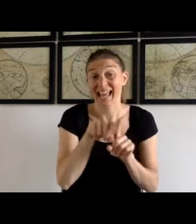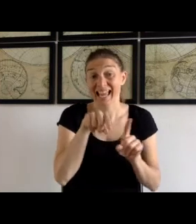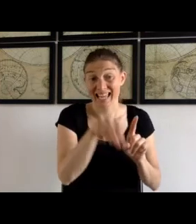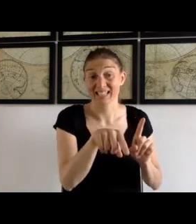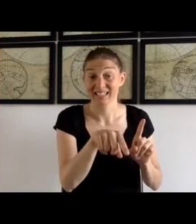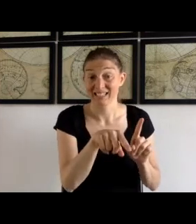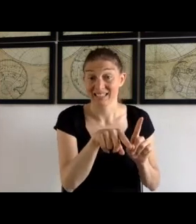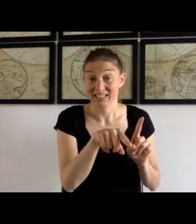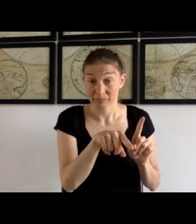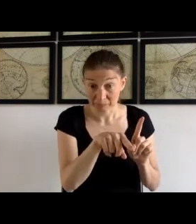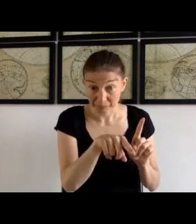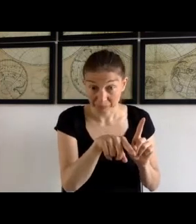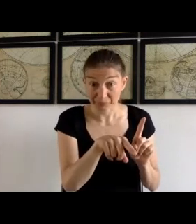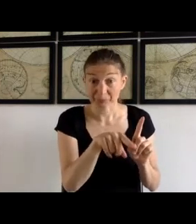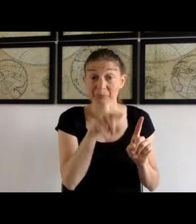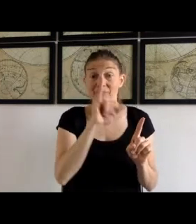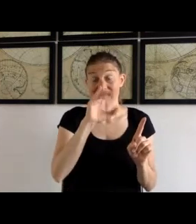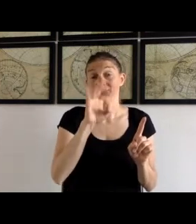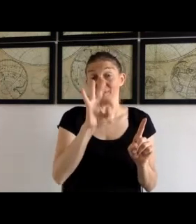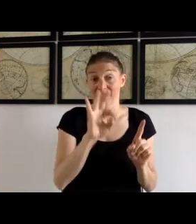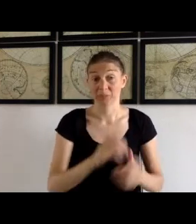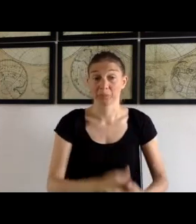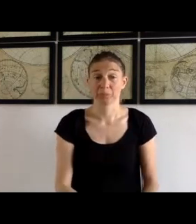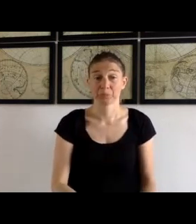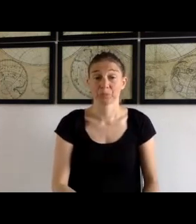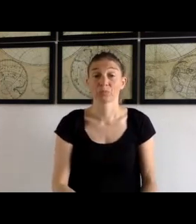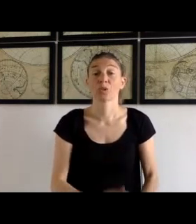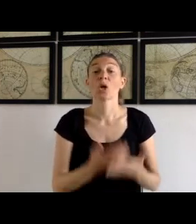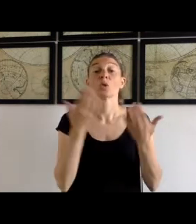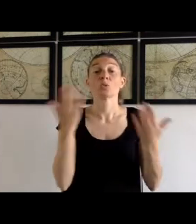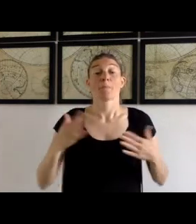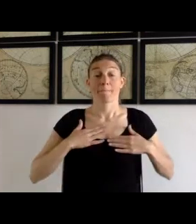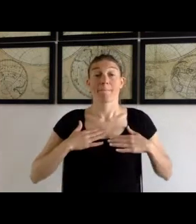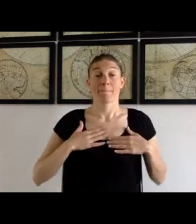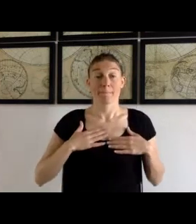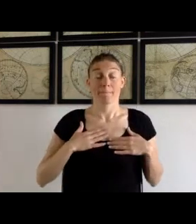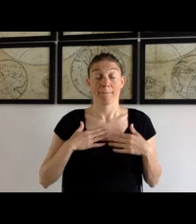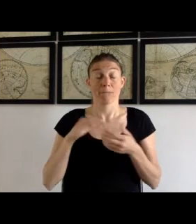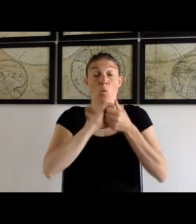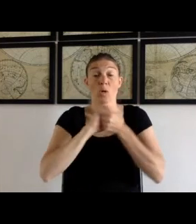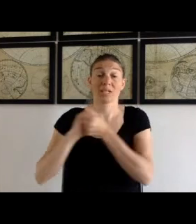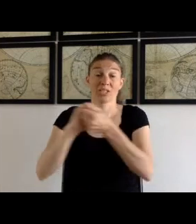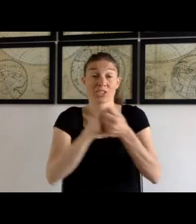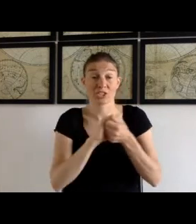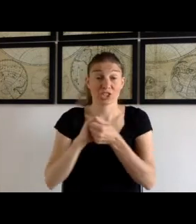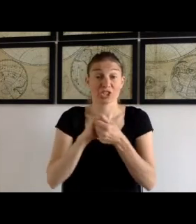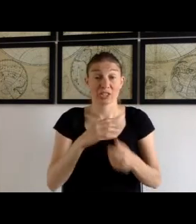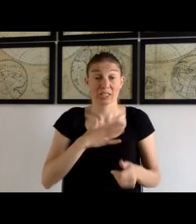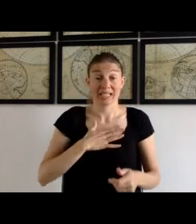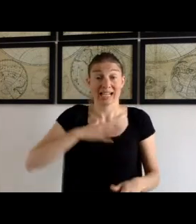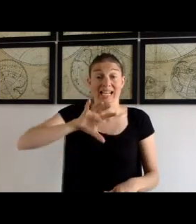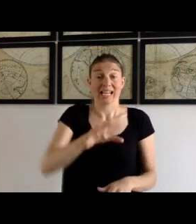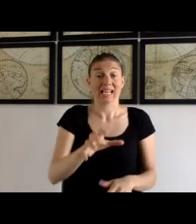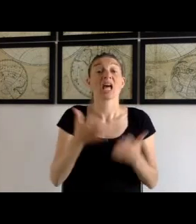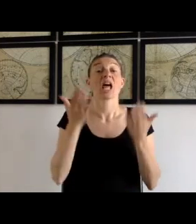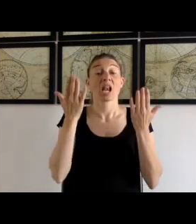A recent research in Umbria made by my organization identify what is the